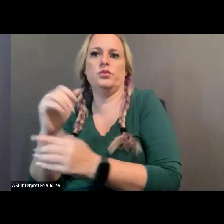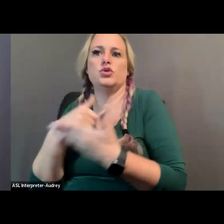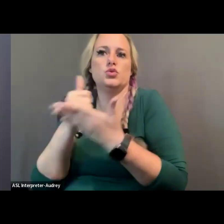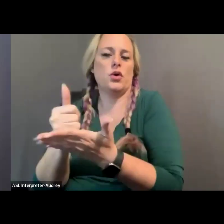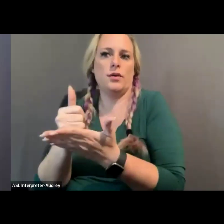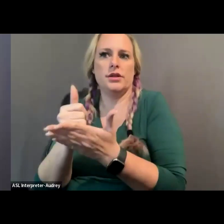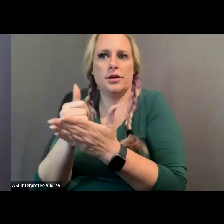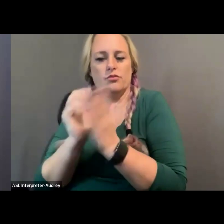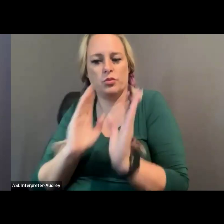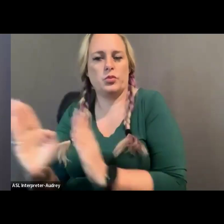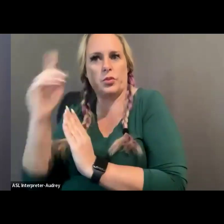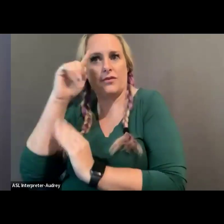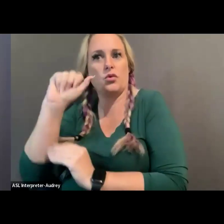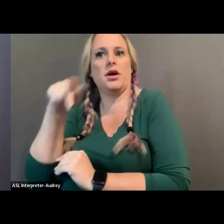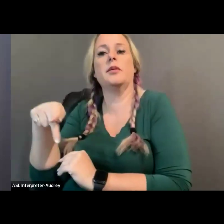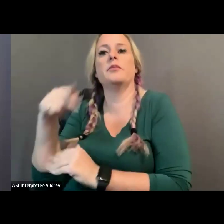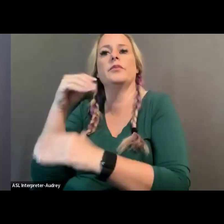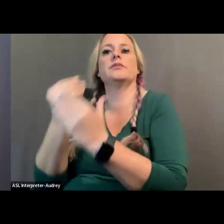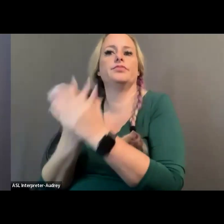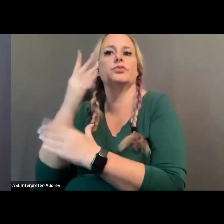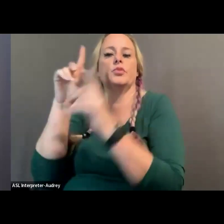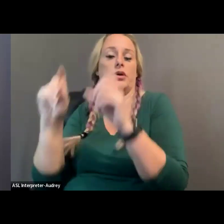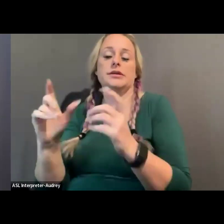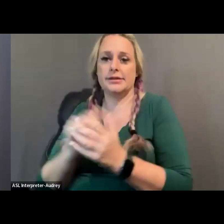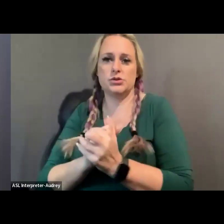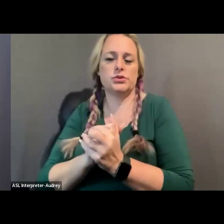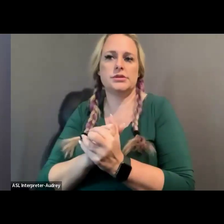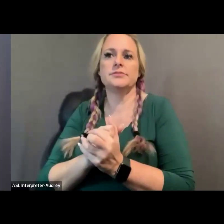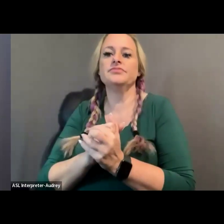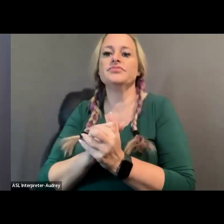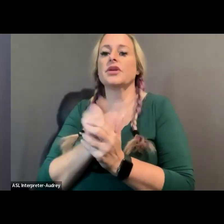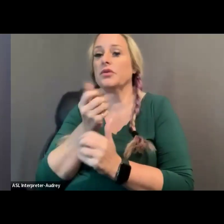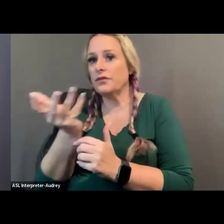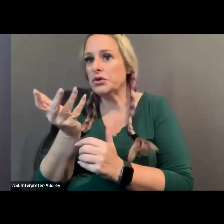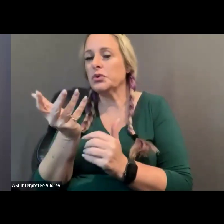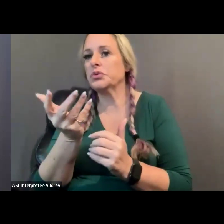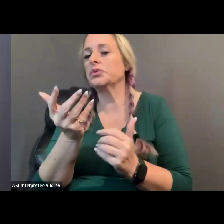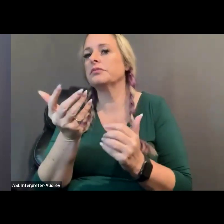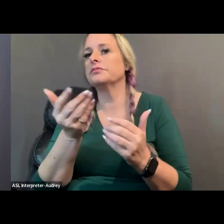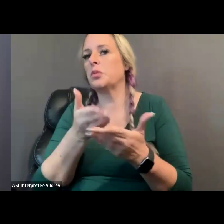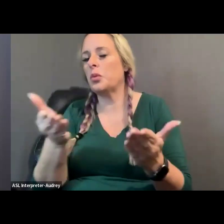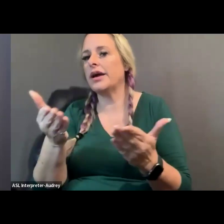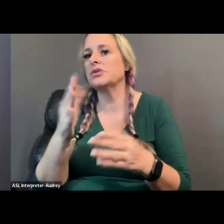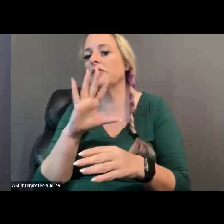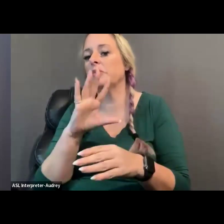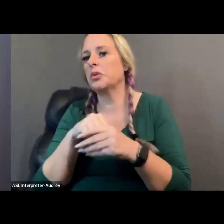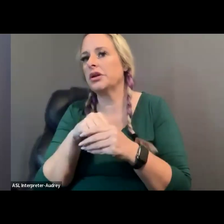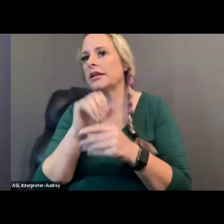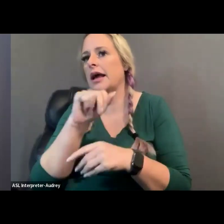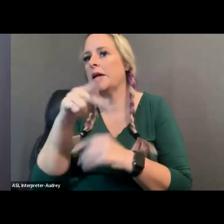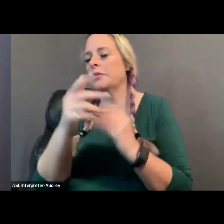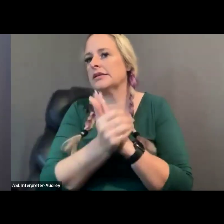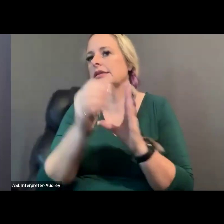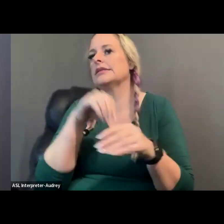test in the spring. So these are some of the ways that we've tried to infuse those AP skills into the curriculum that they're already